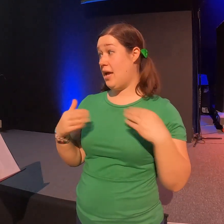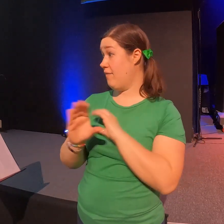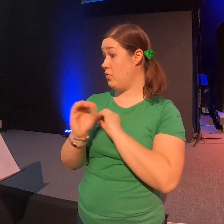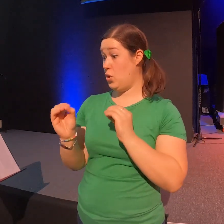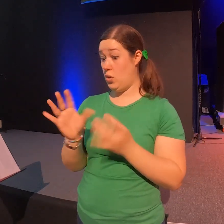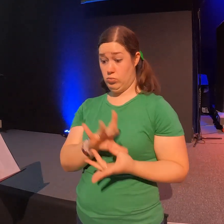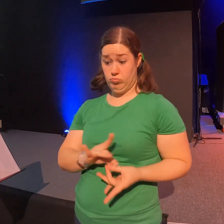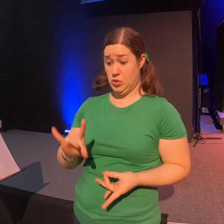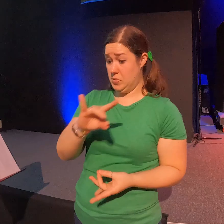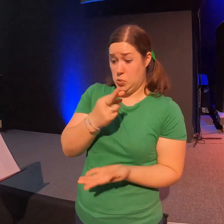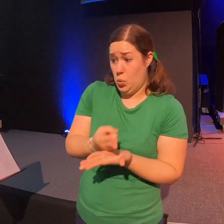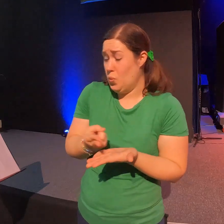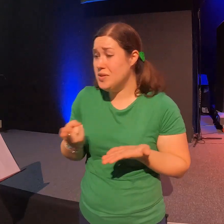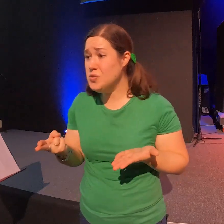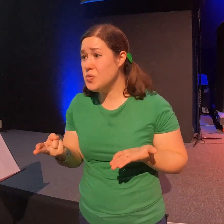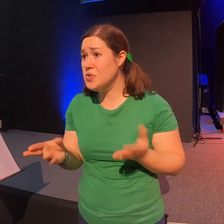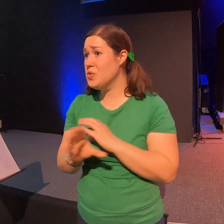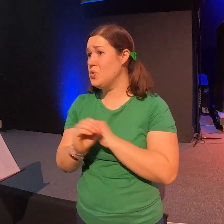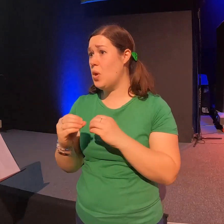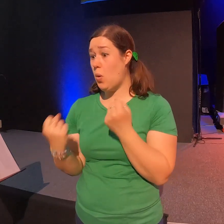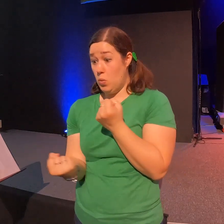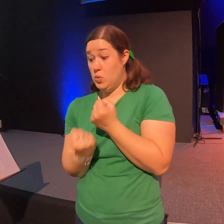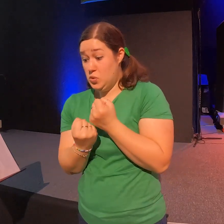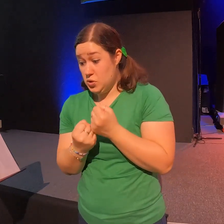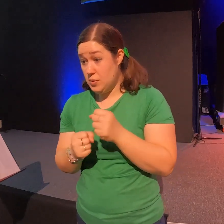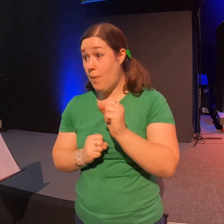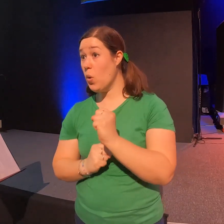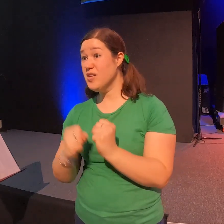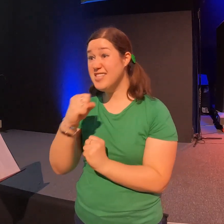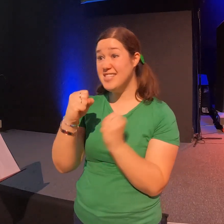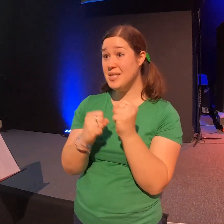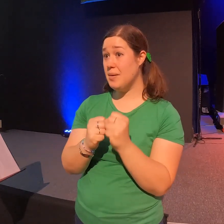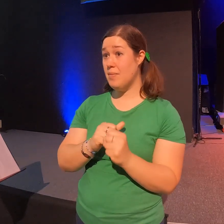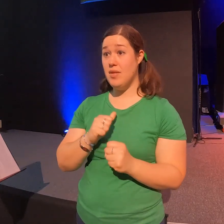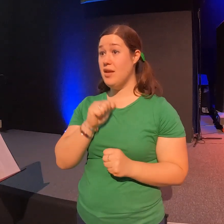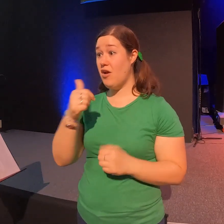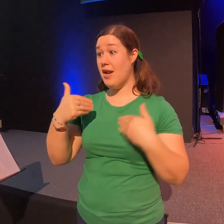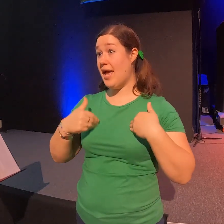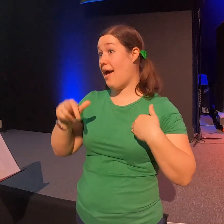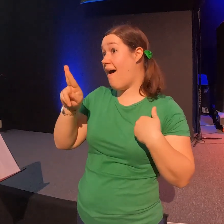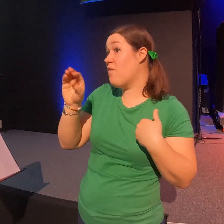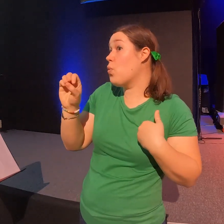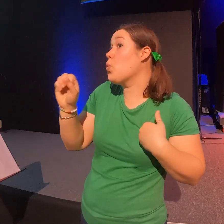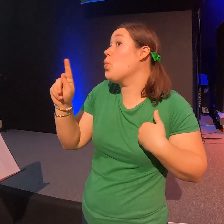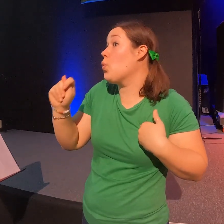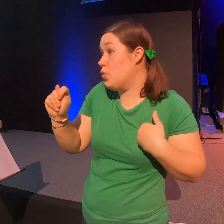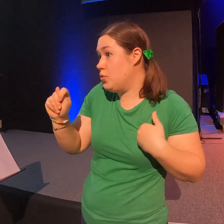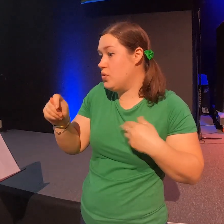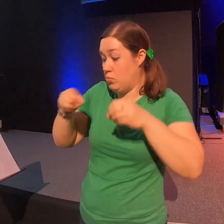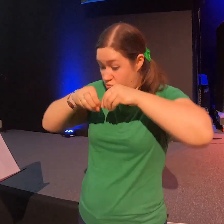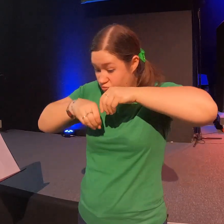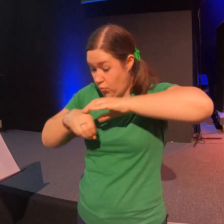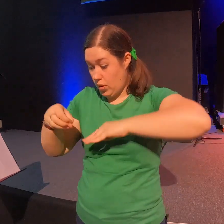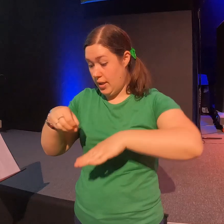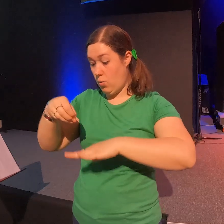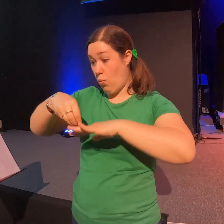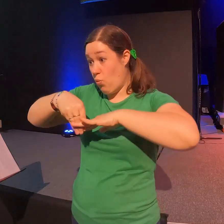system, because they have not taken root in the church. They want to go to the show, but they don't want to grow.